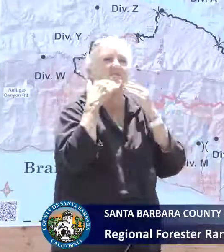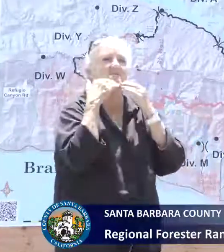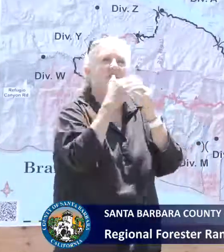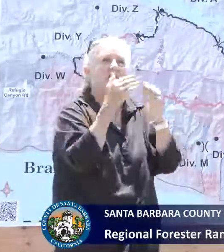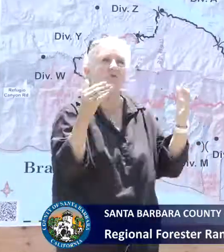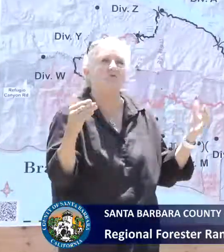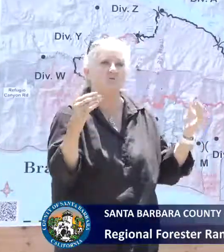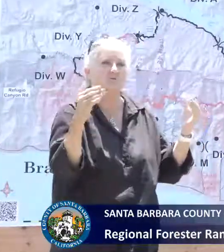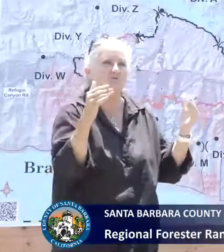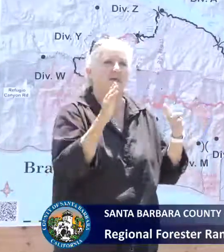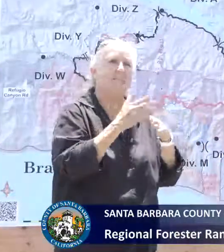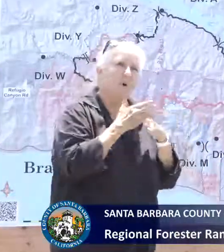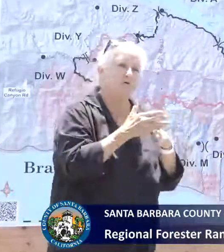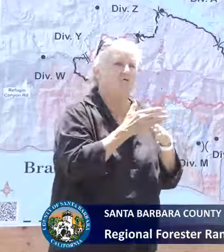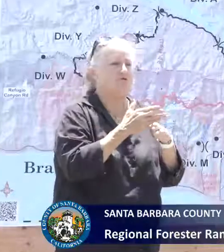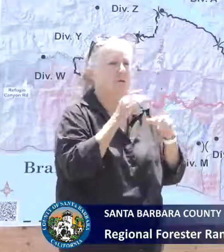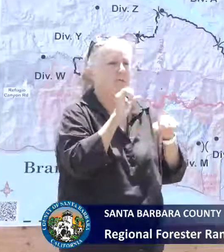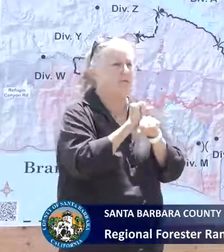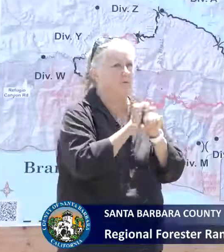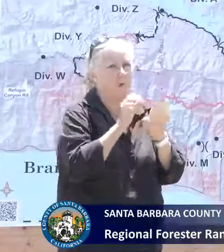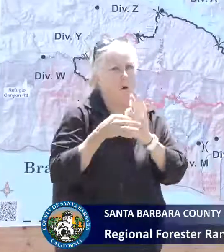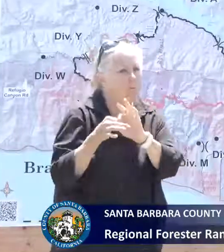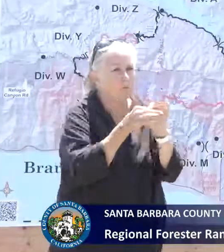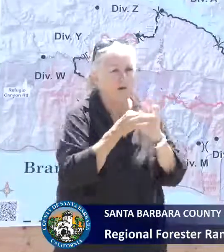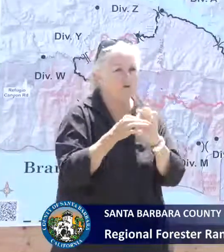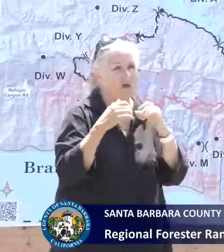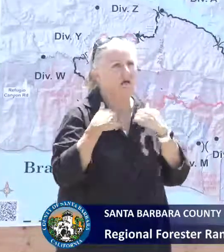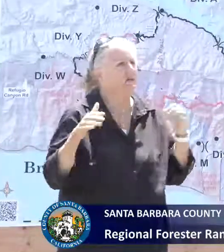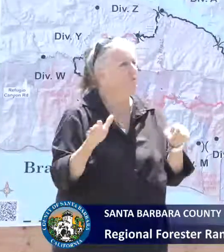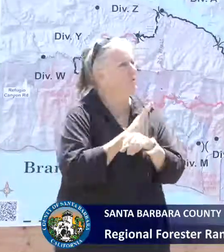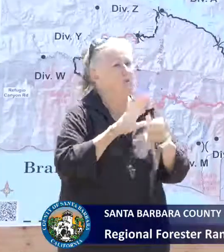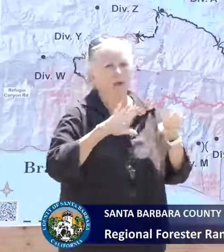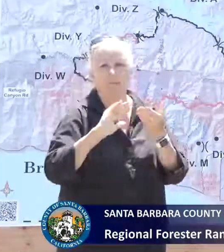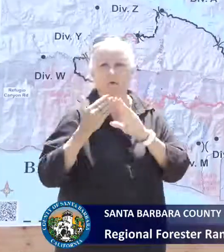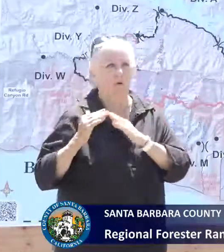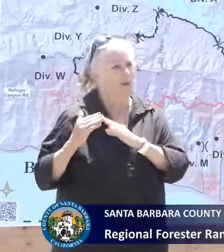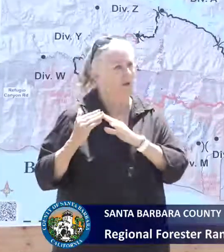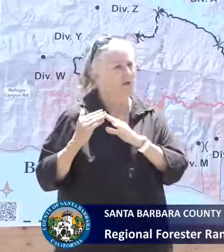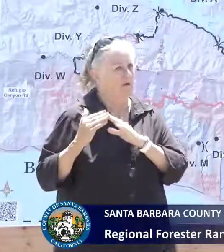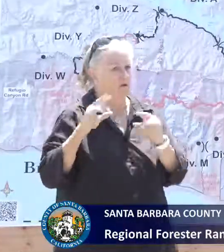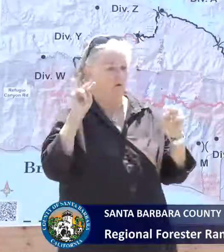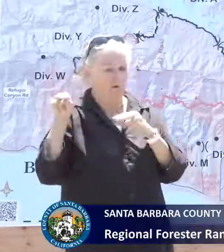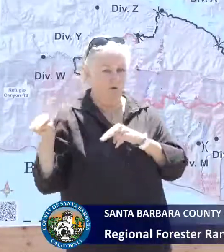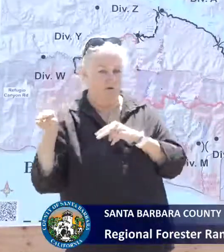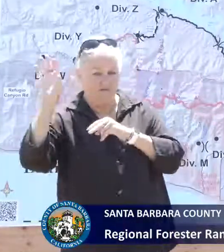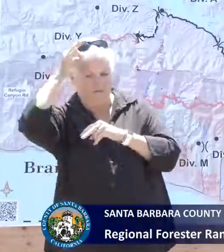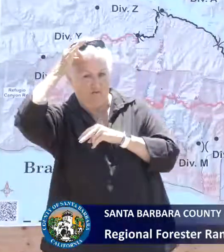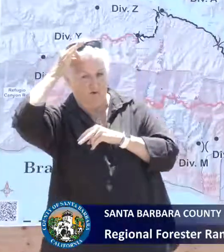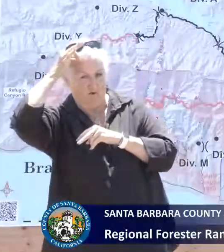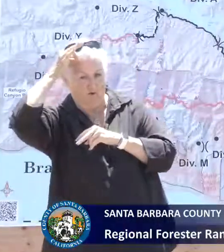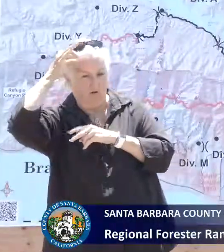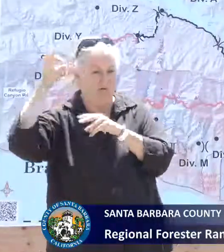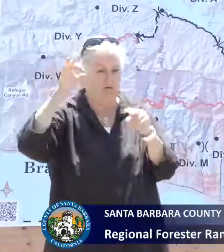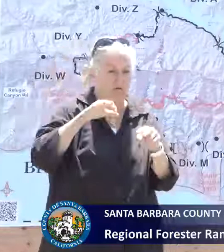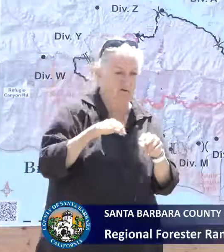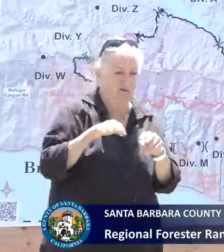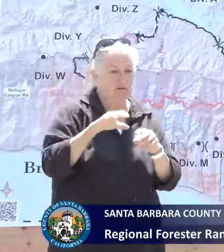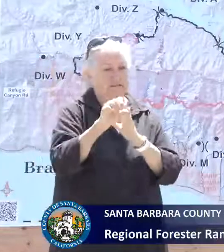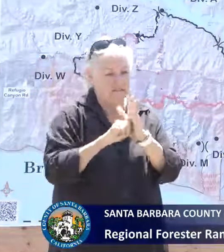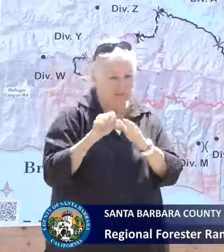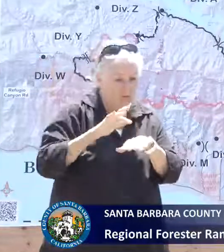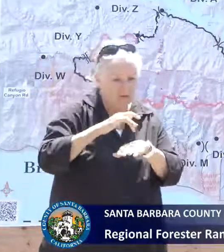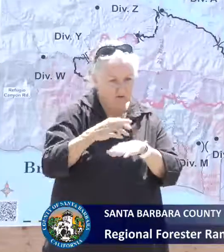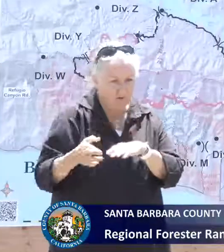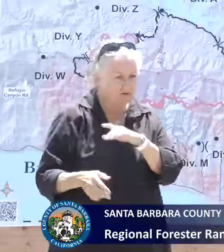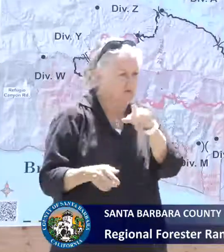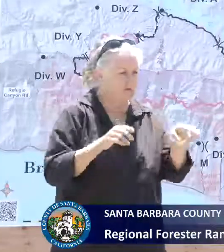the partnership and the cooperation that we've had with the entire community. So whether you're looking at federal fire, whether you're looking at state